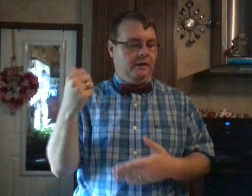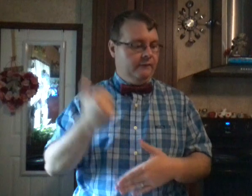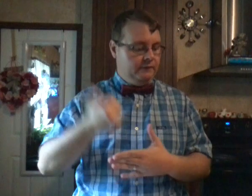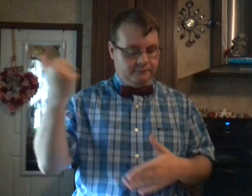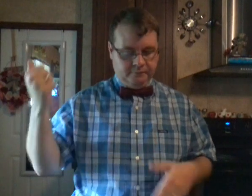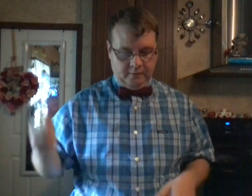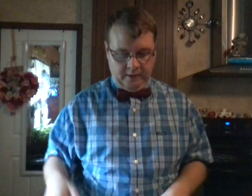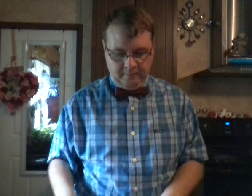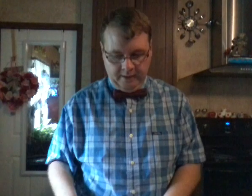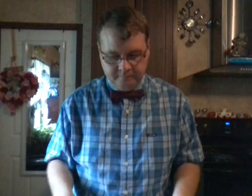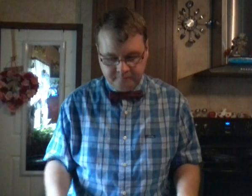eleven. Amen.